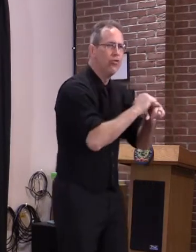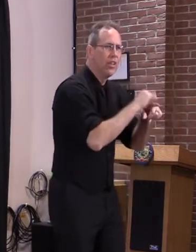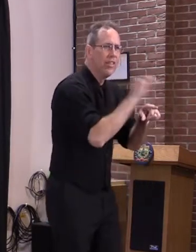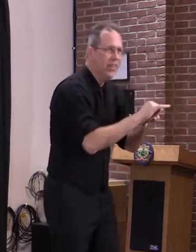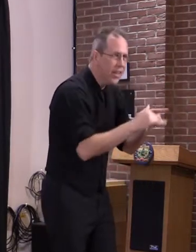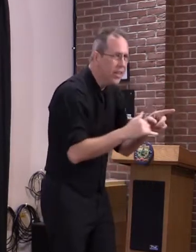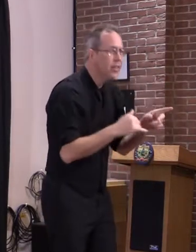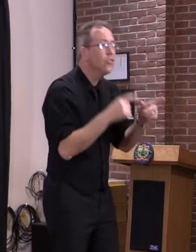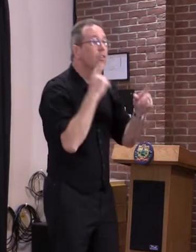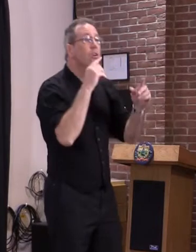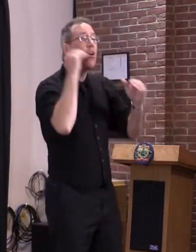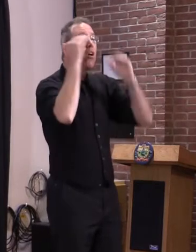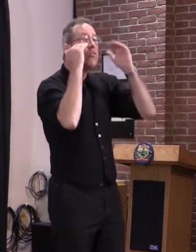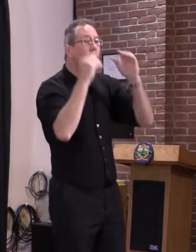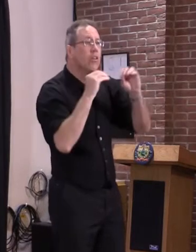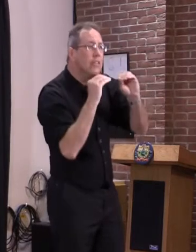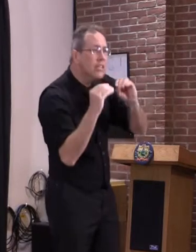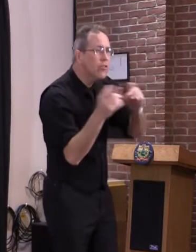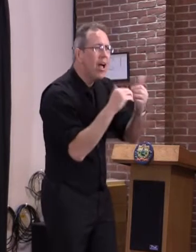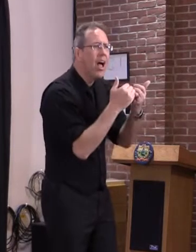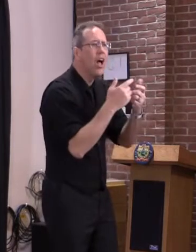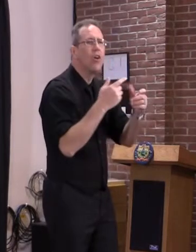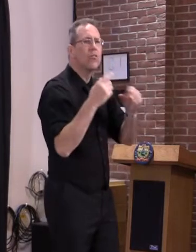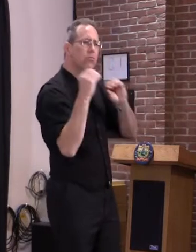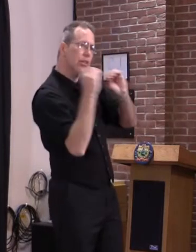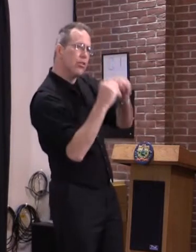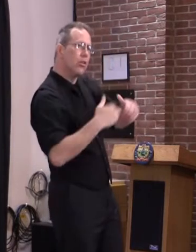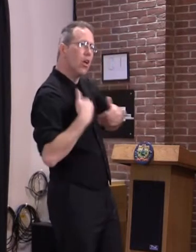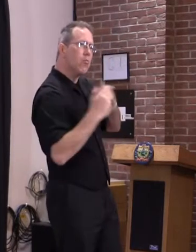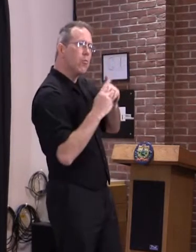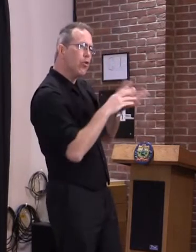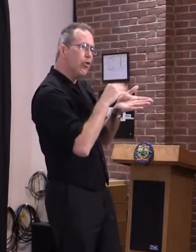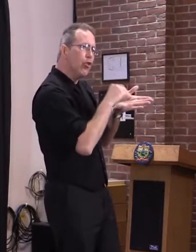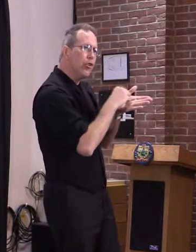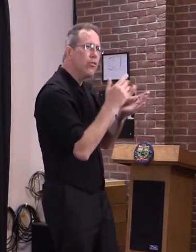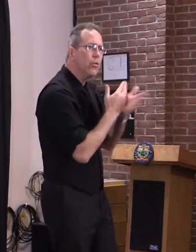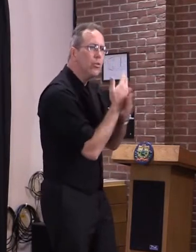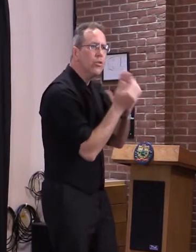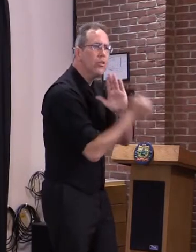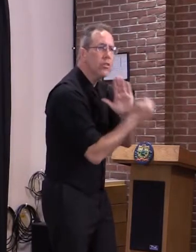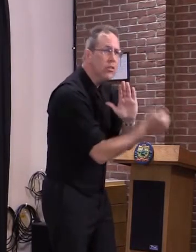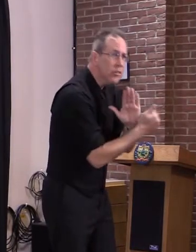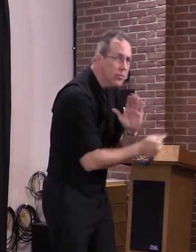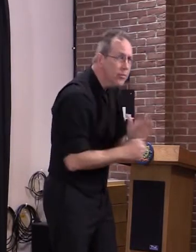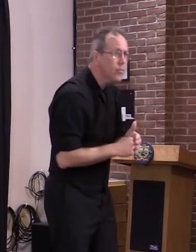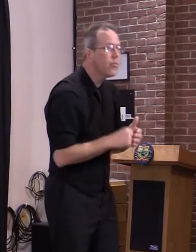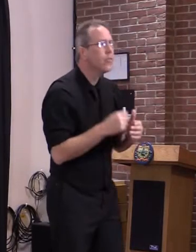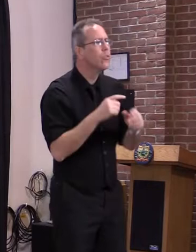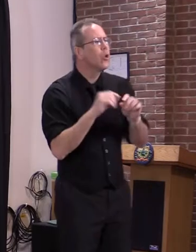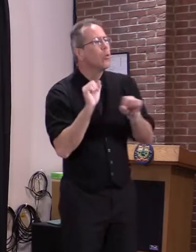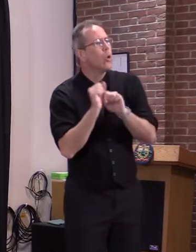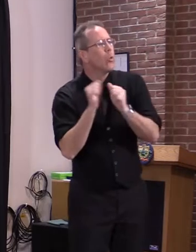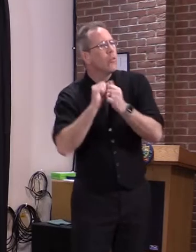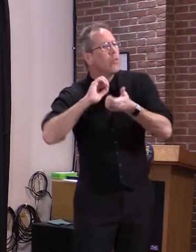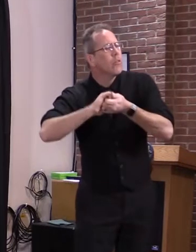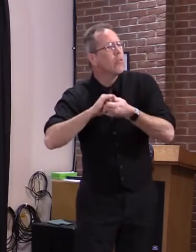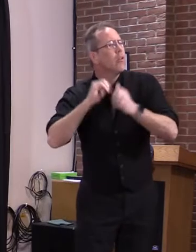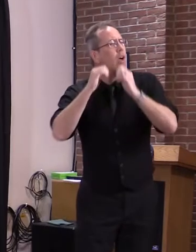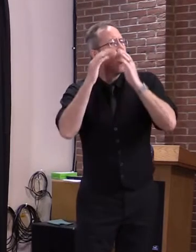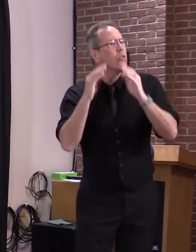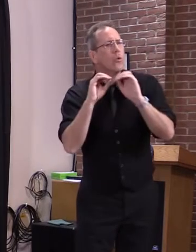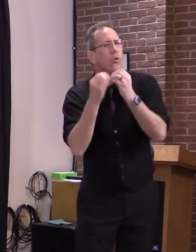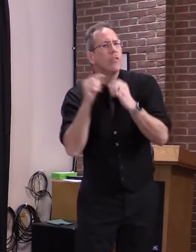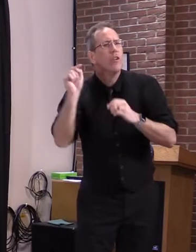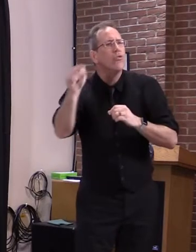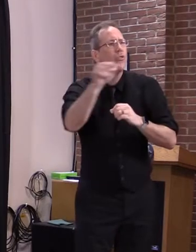community partnerships with CTE centers, housing organizations, government entities, and private businesses, beautify communities